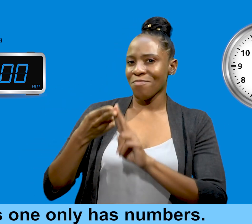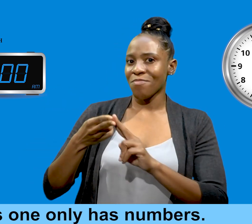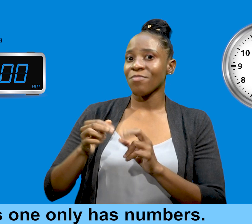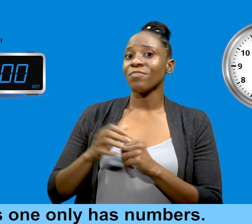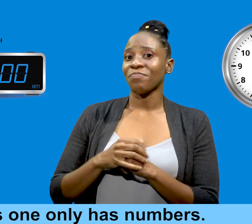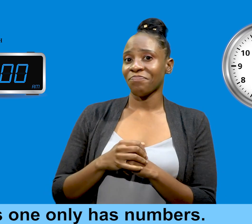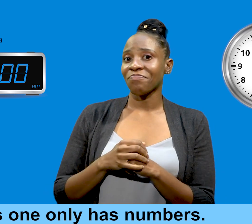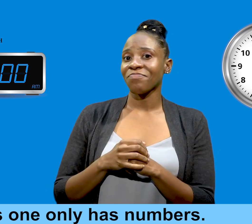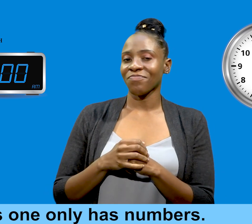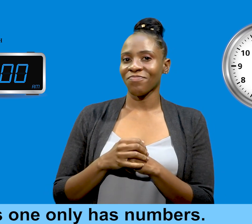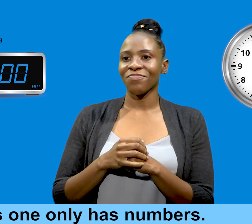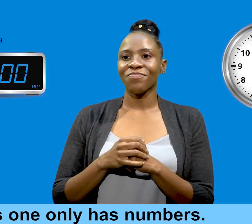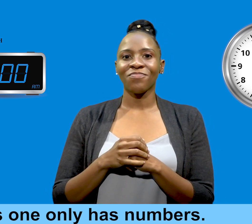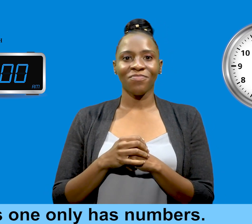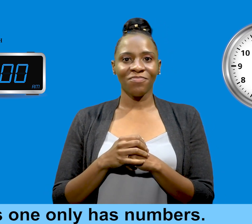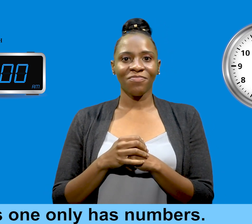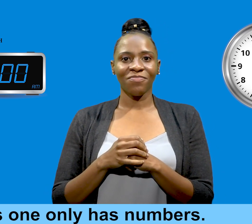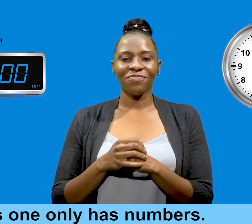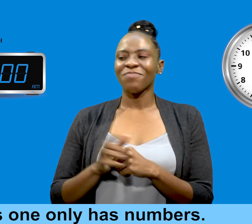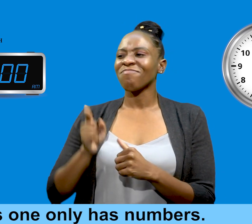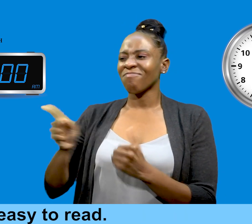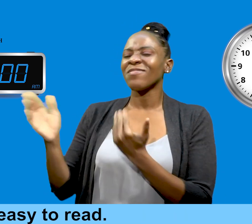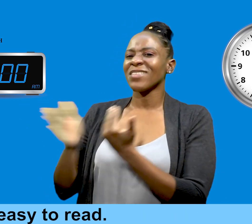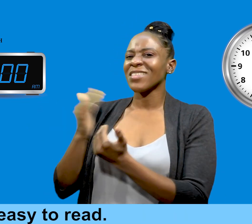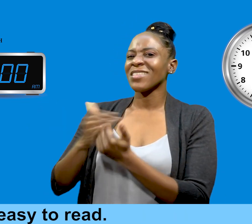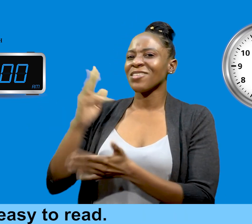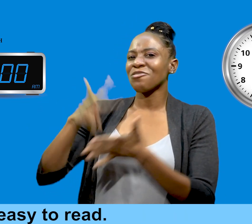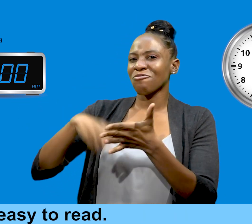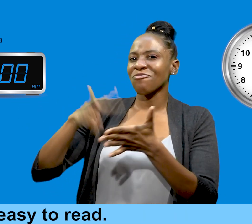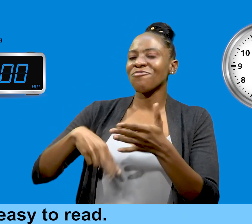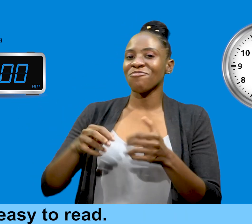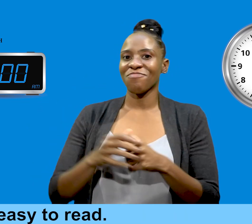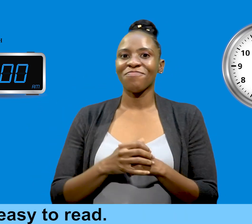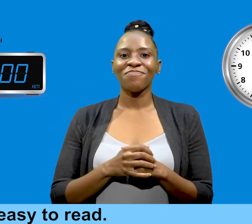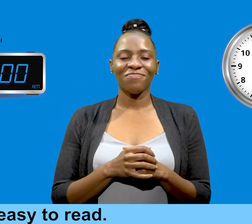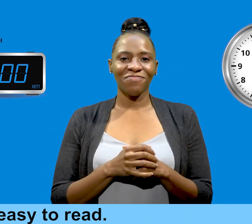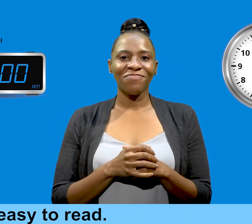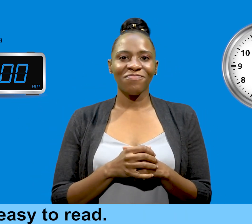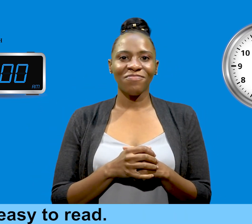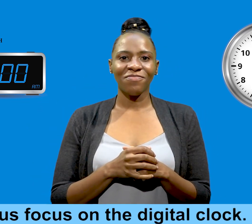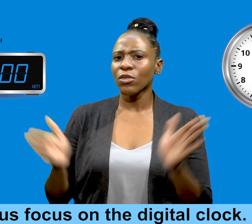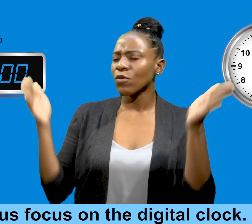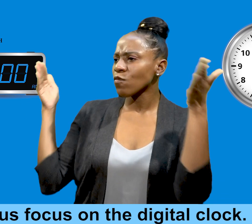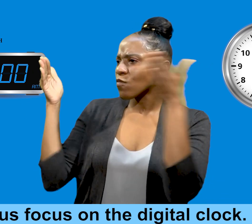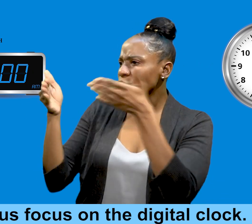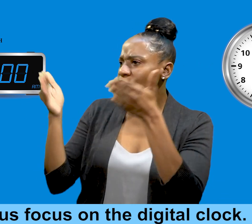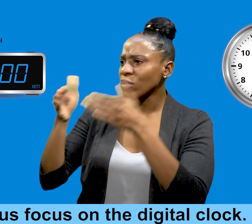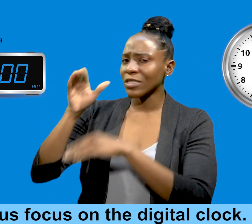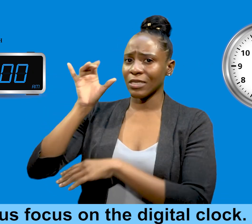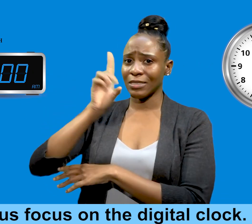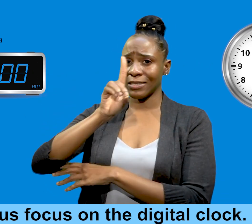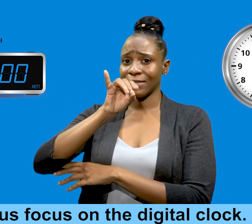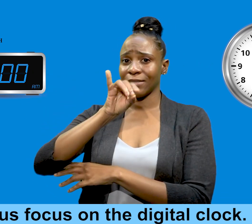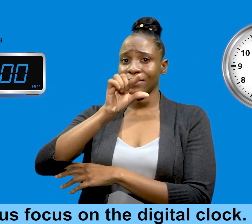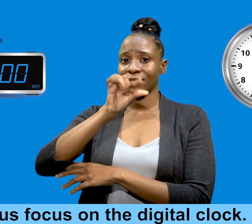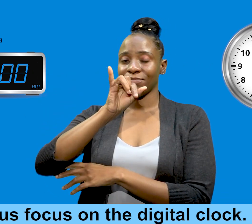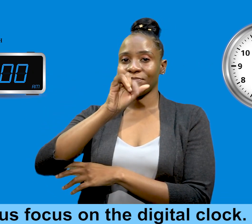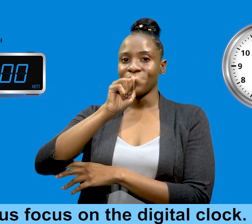This one only has numbers. It's easy to read. Let us focus on